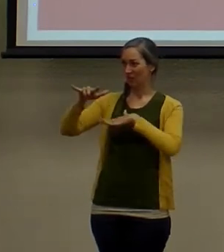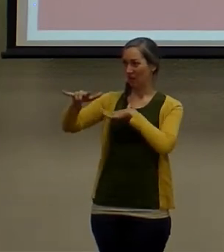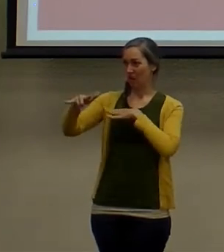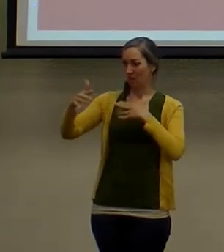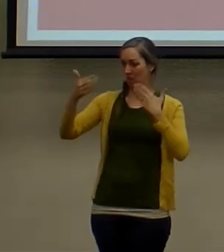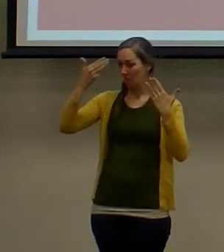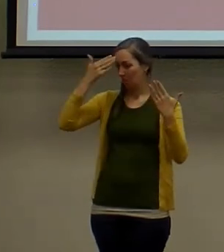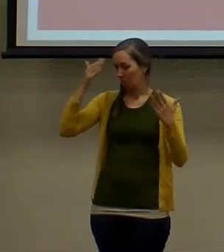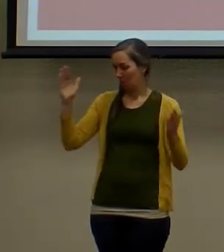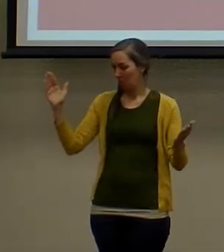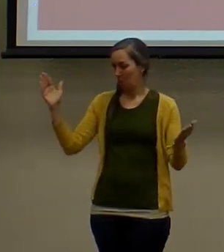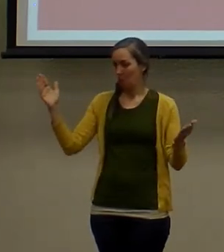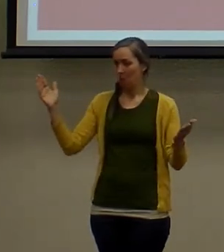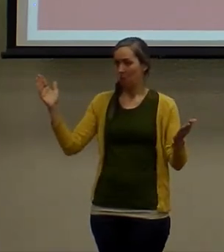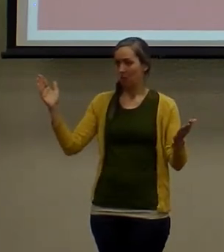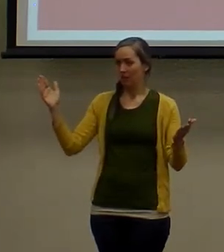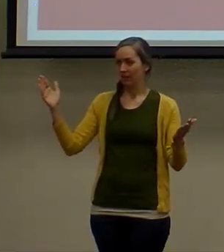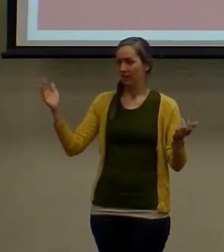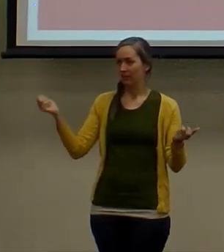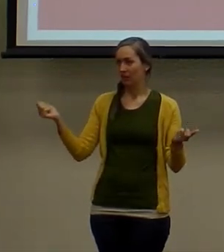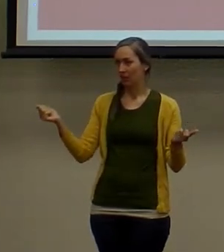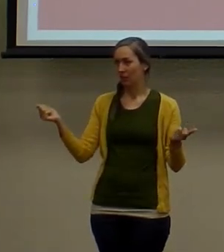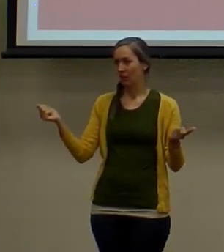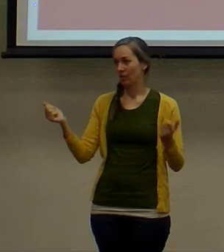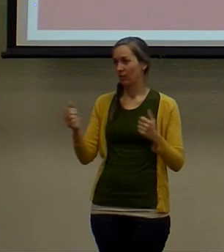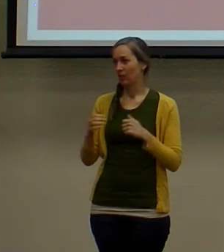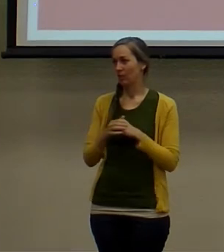And if you have good one